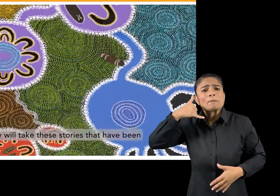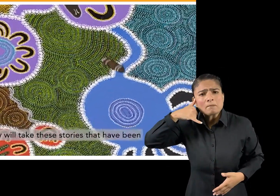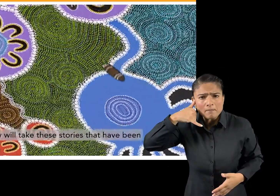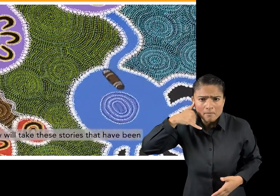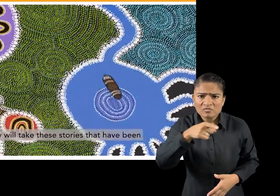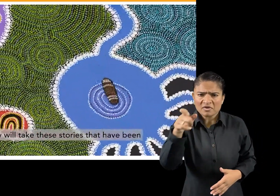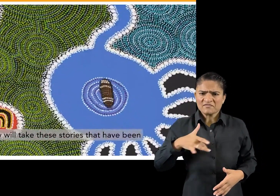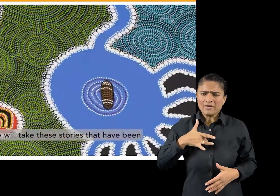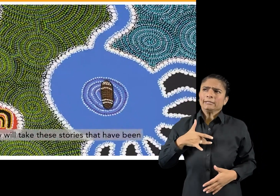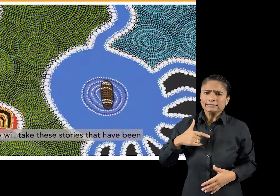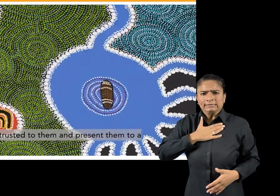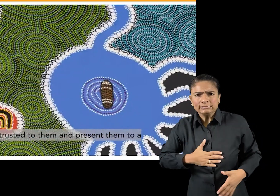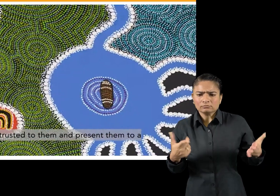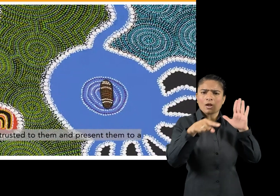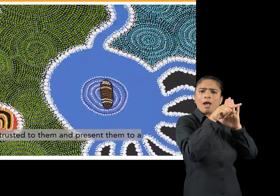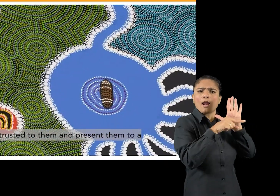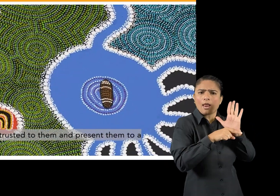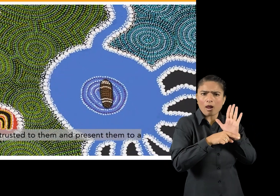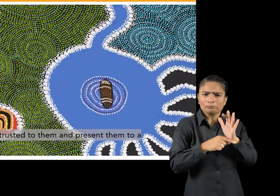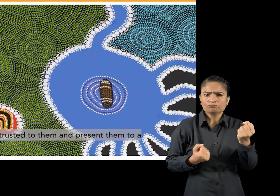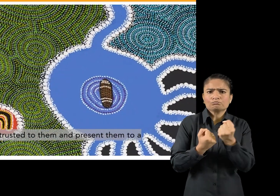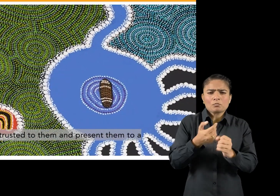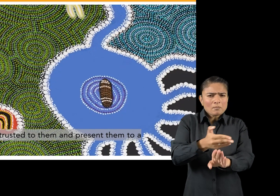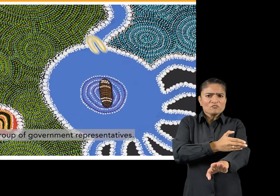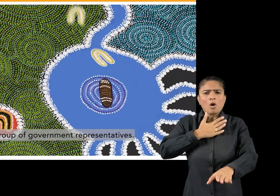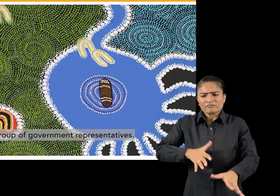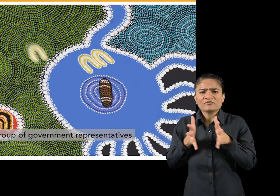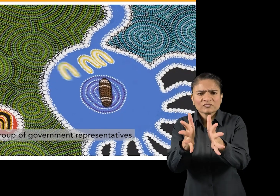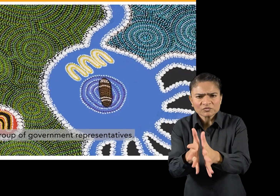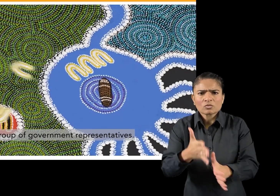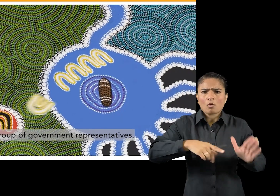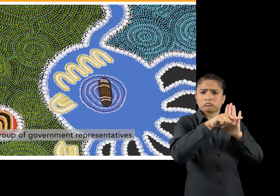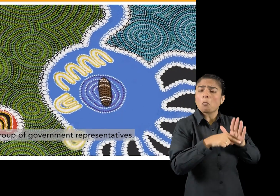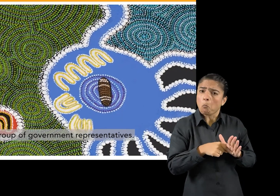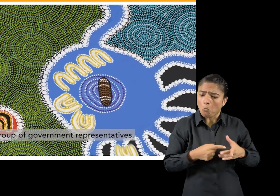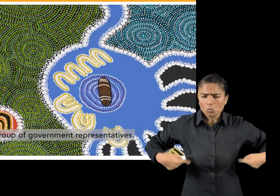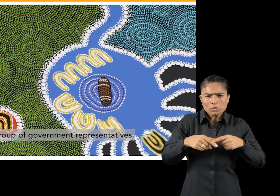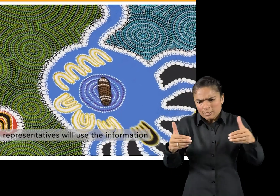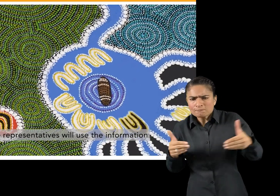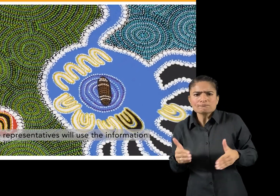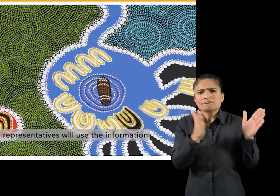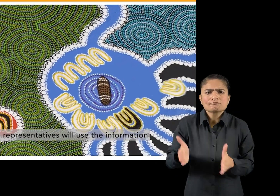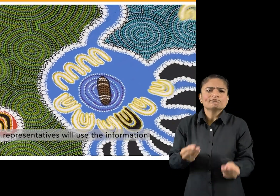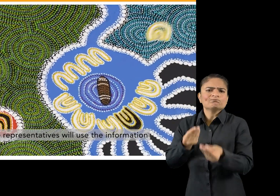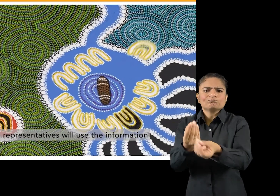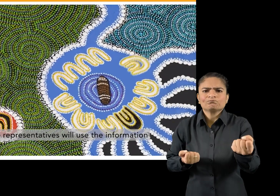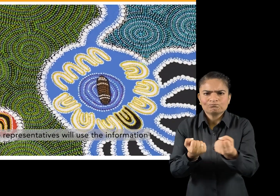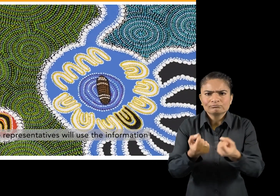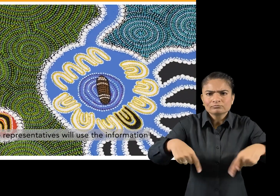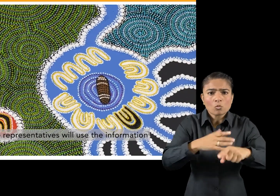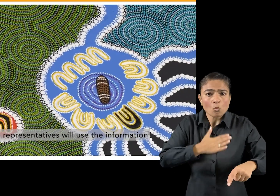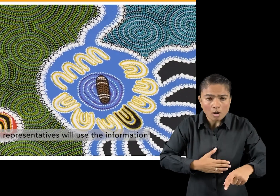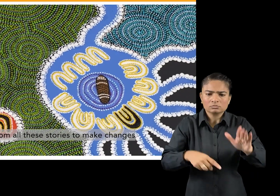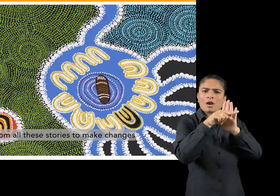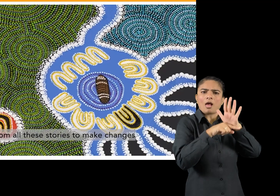they will take these stories that have been entrusted to them and present them to a group of government representatives. These representatives will